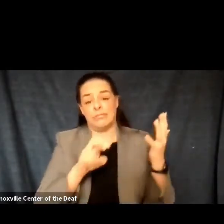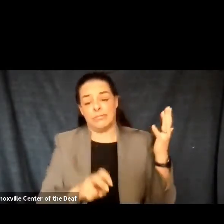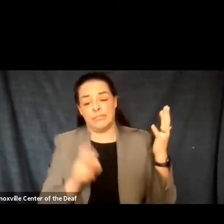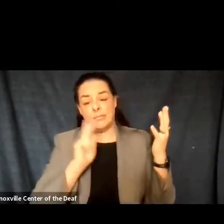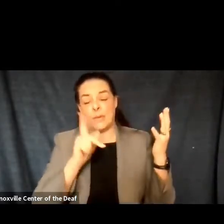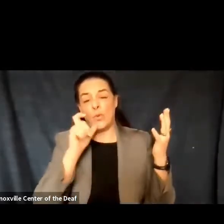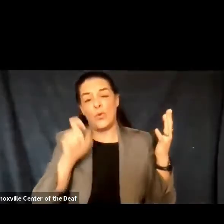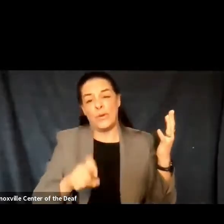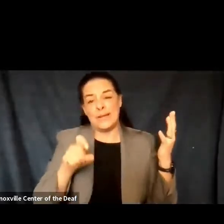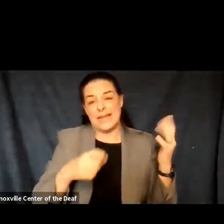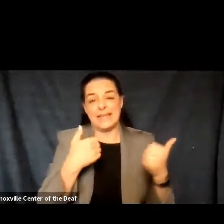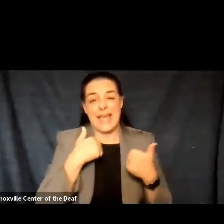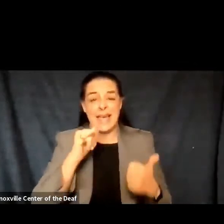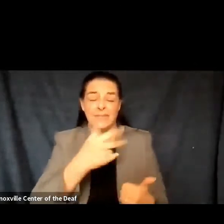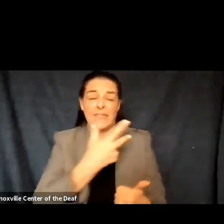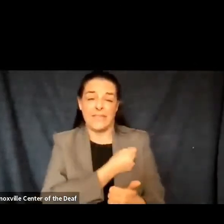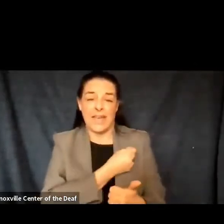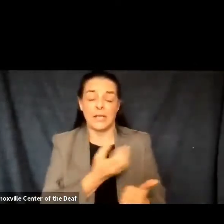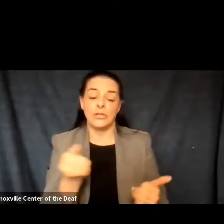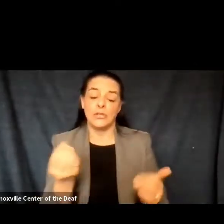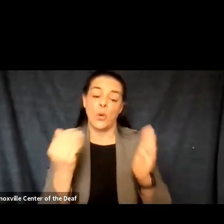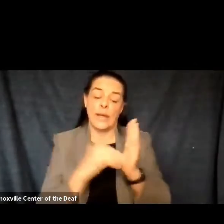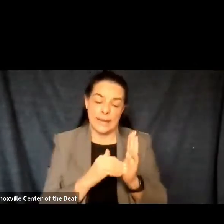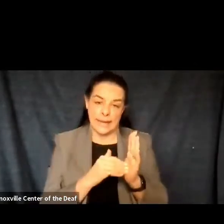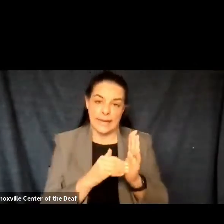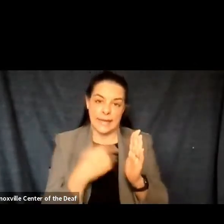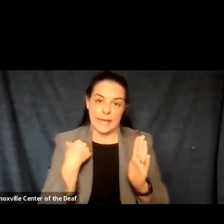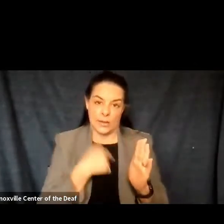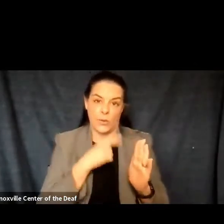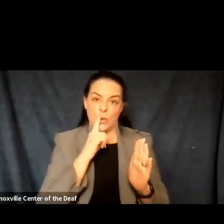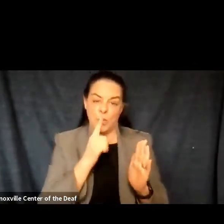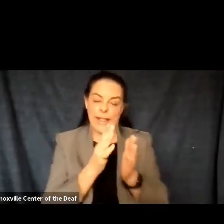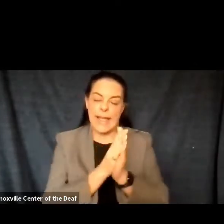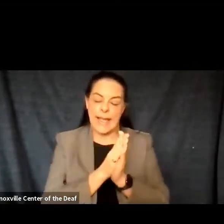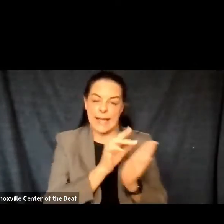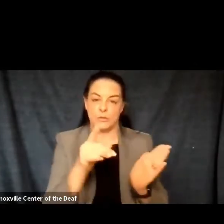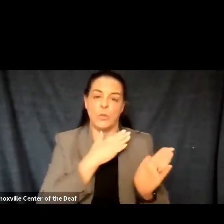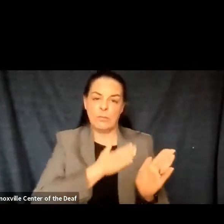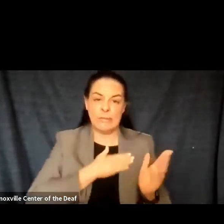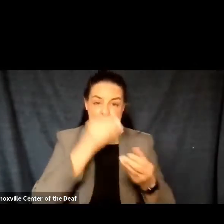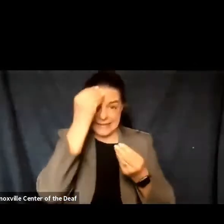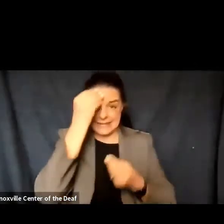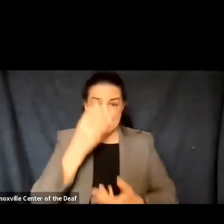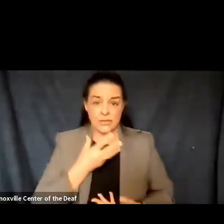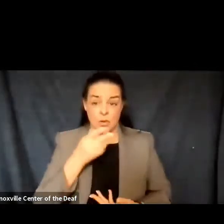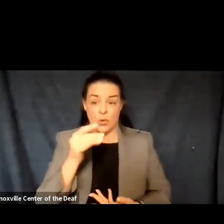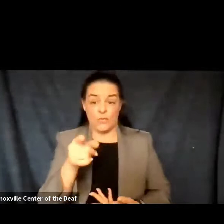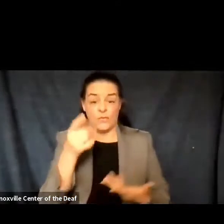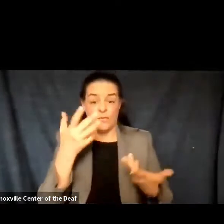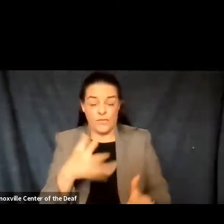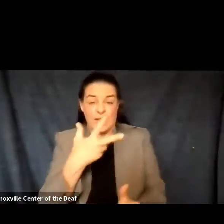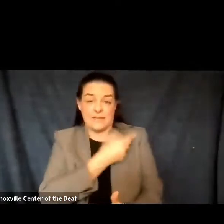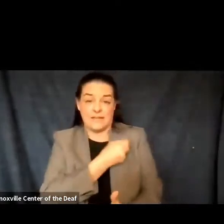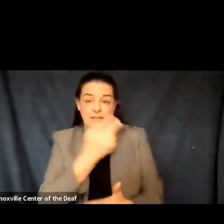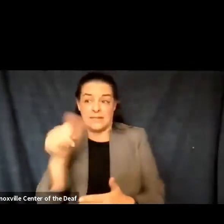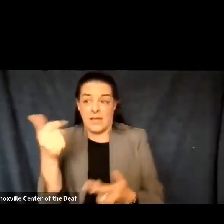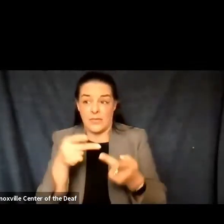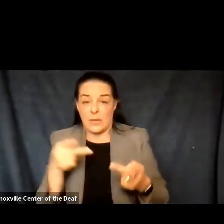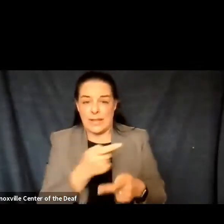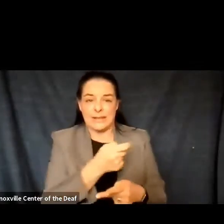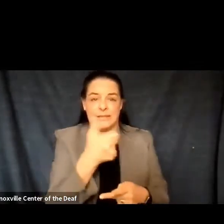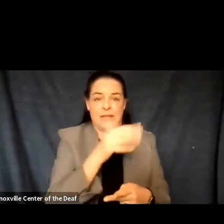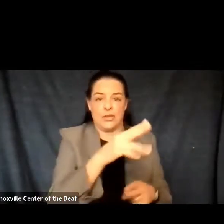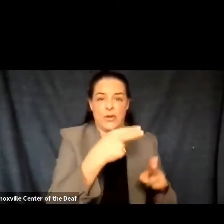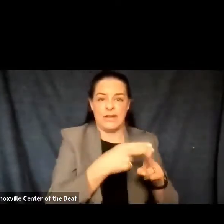vaccinated. And so, again, we really ask folks to let us know when they've gotten a vaccine somewhere else so we can get them off that